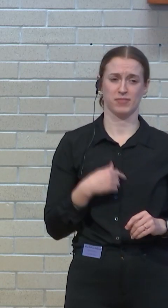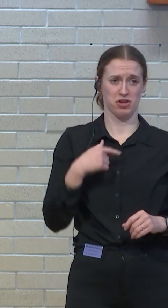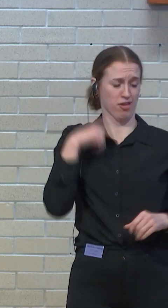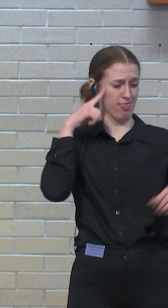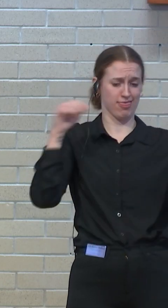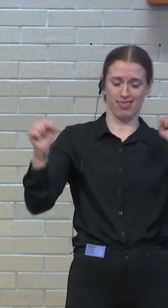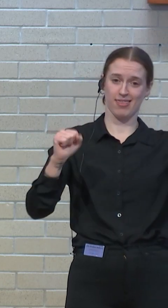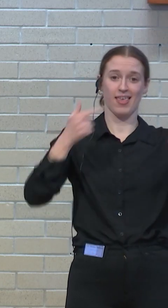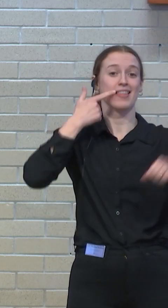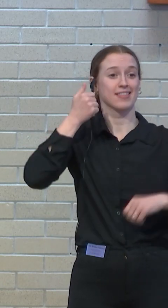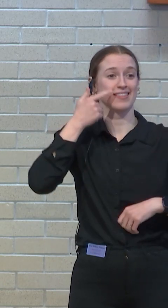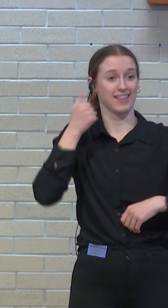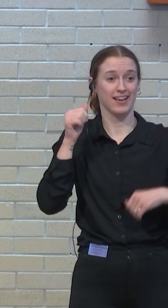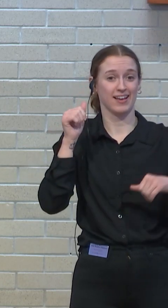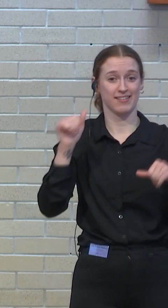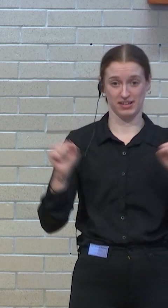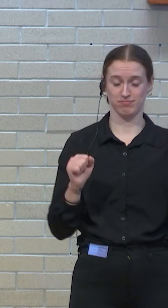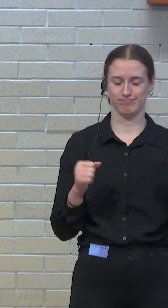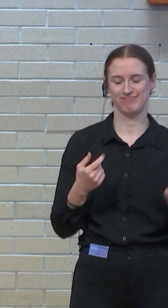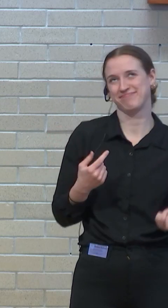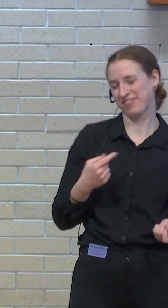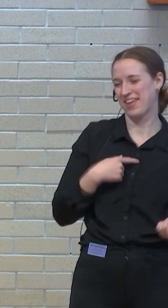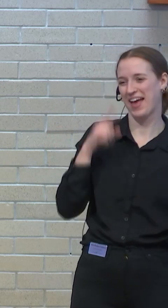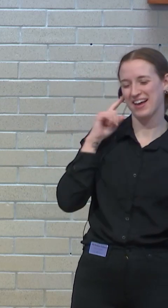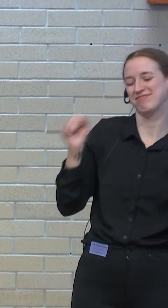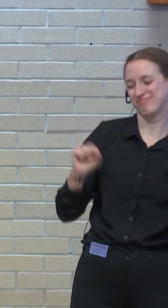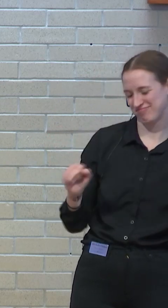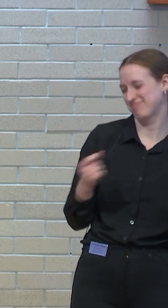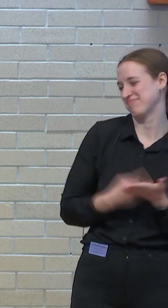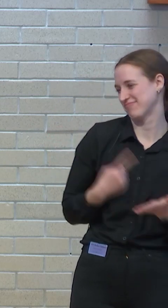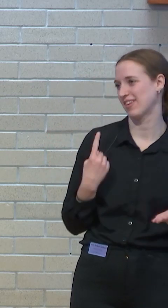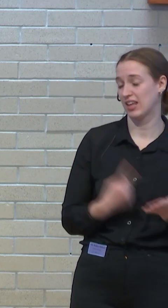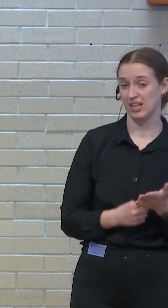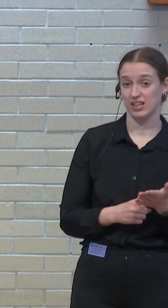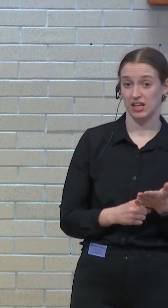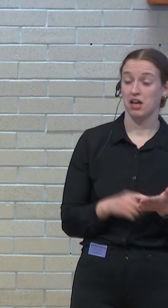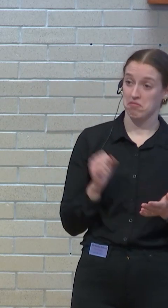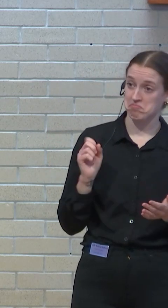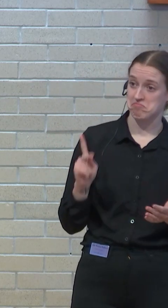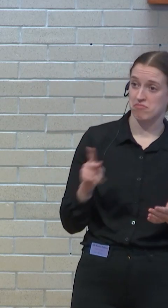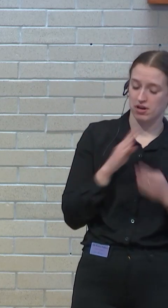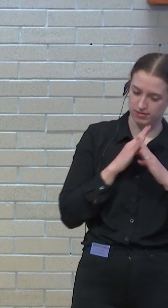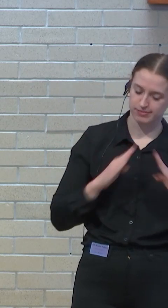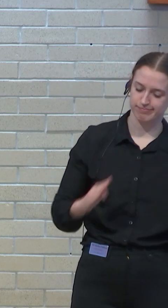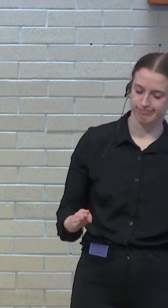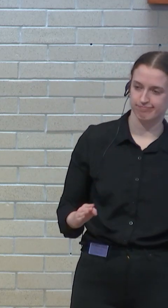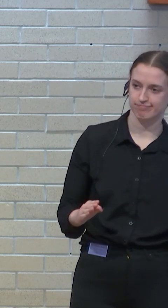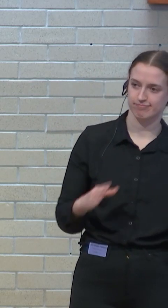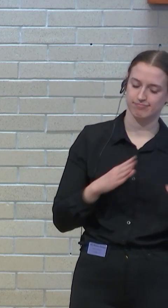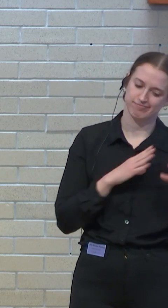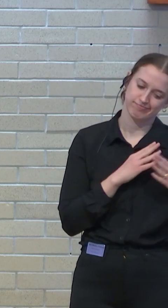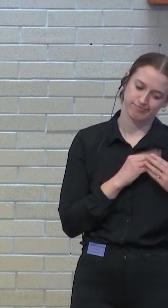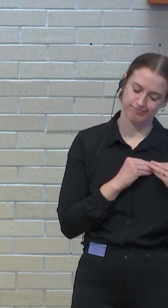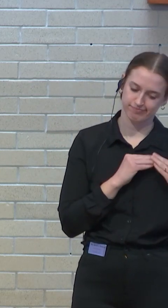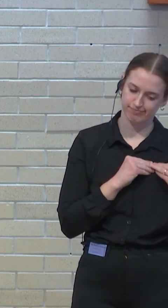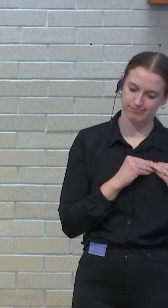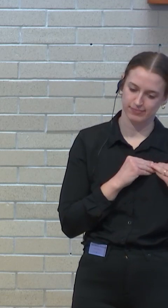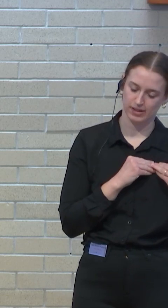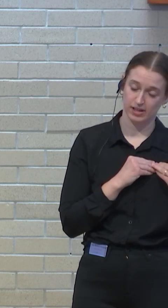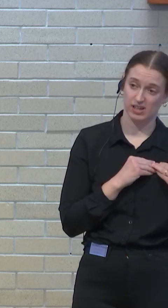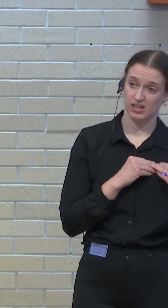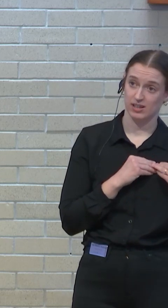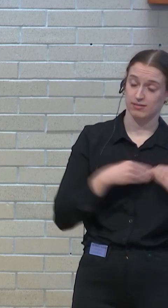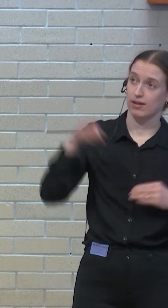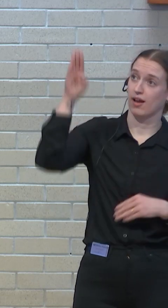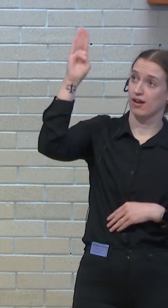loud, because I'm loud sometimes. And it's okay to be quiet and to be soft in some settings too, because